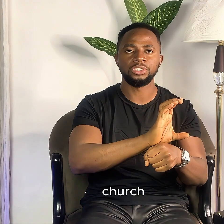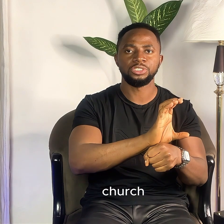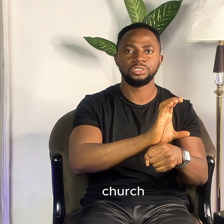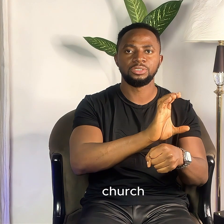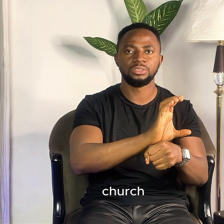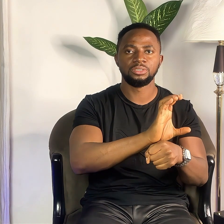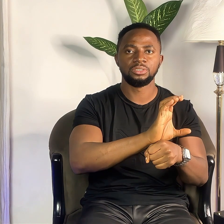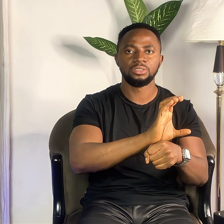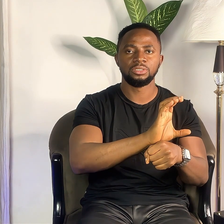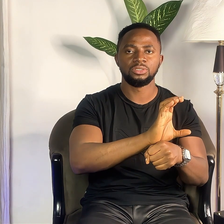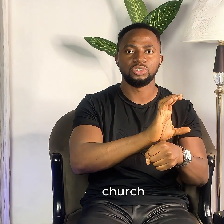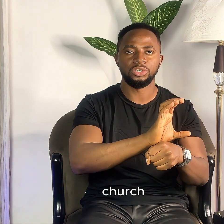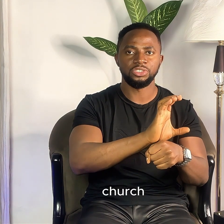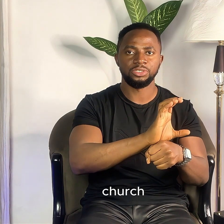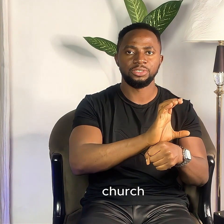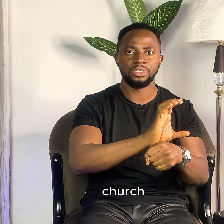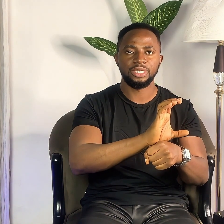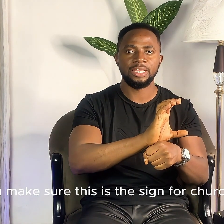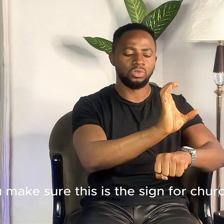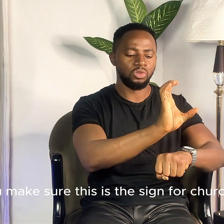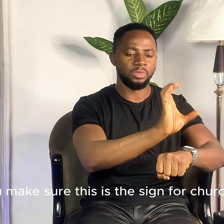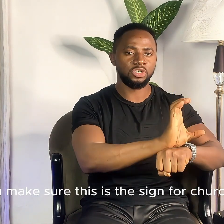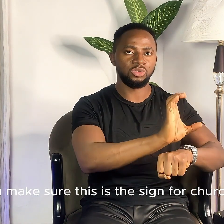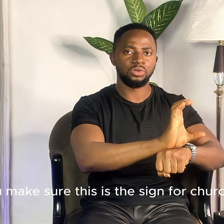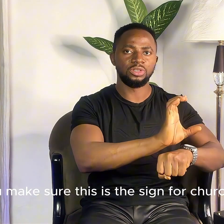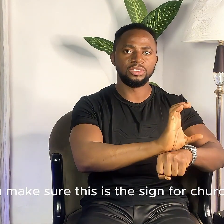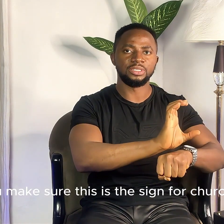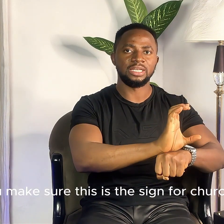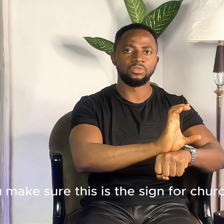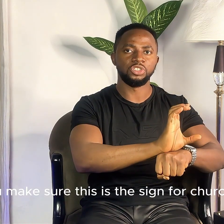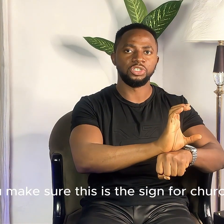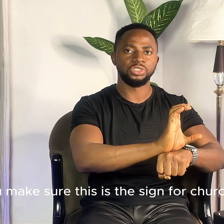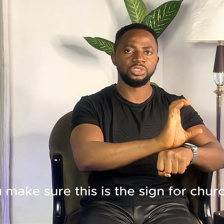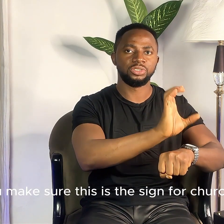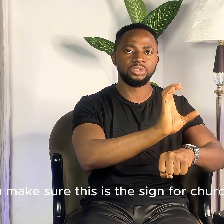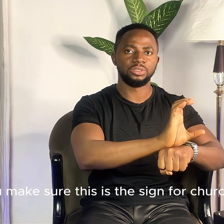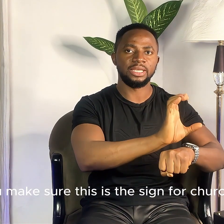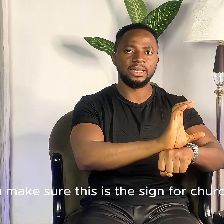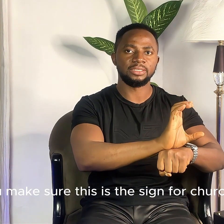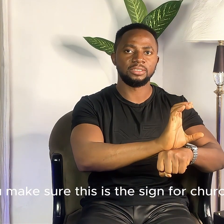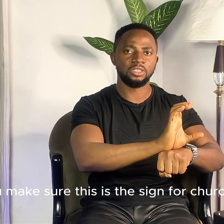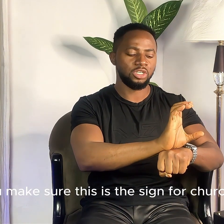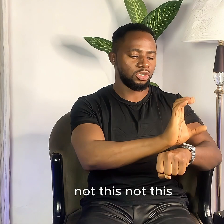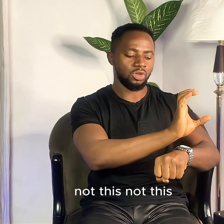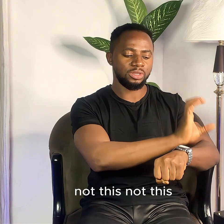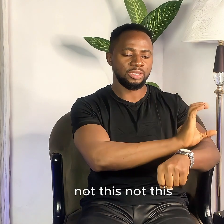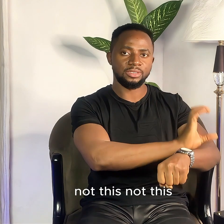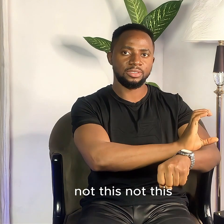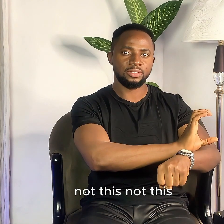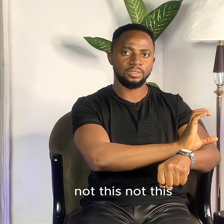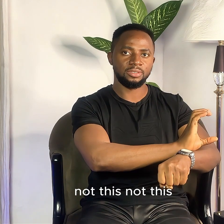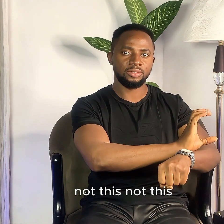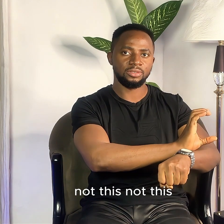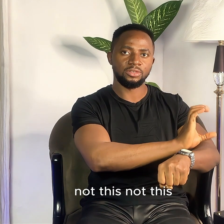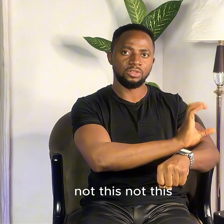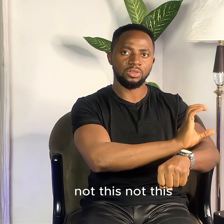church, church. So you make sure this is a sign for church, like that. Not this, not